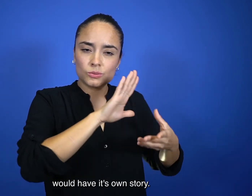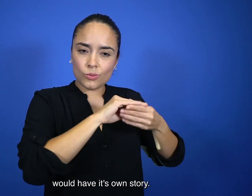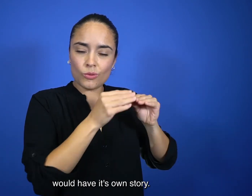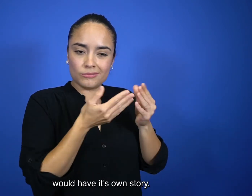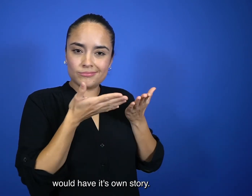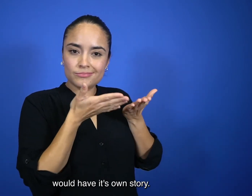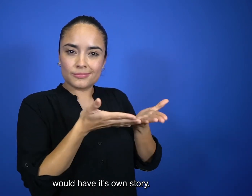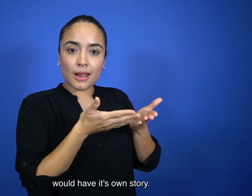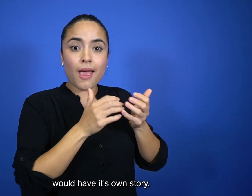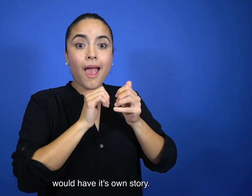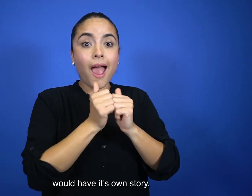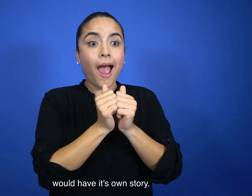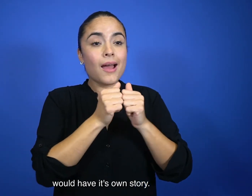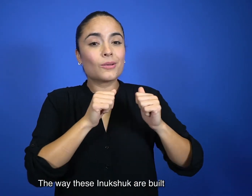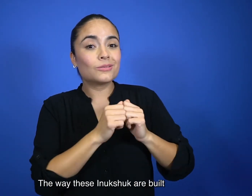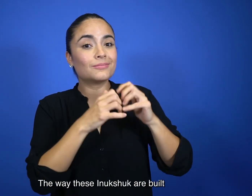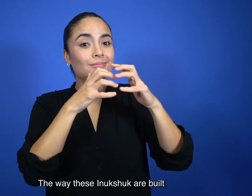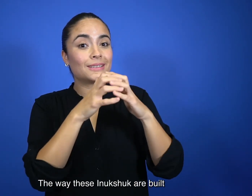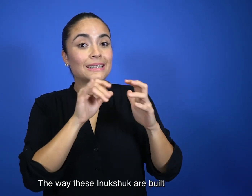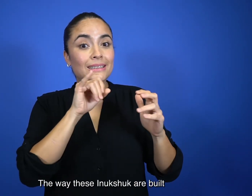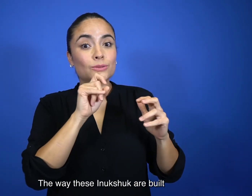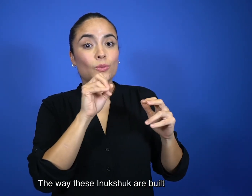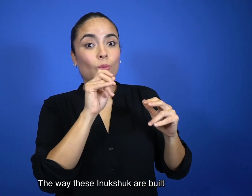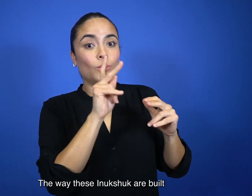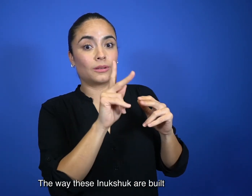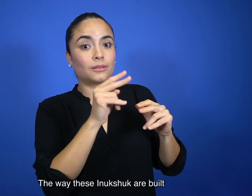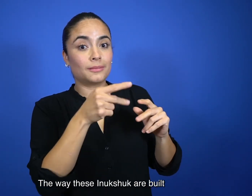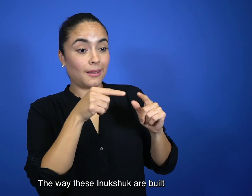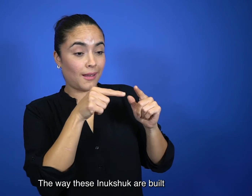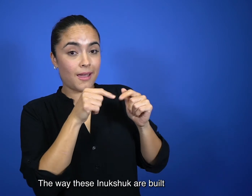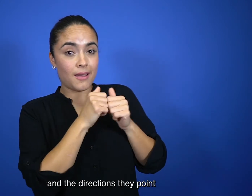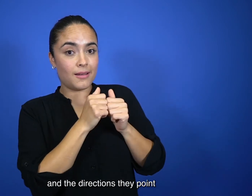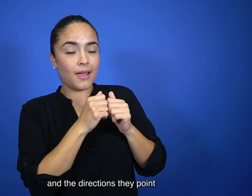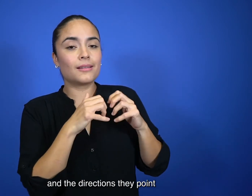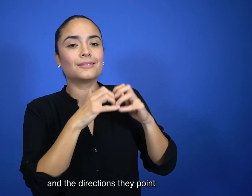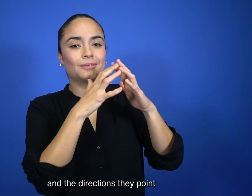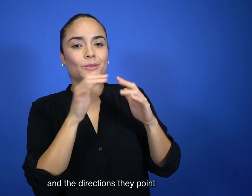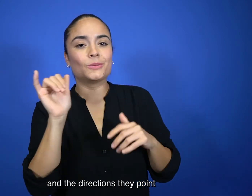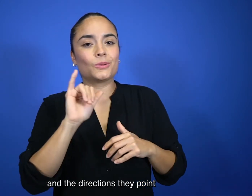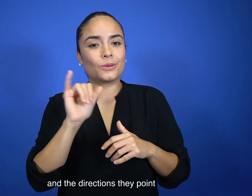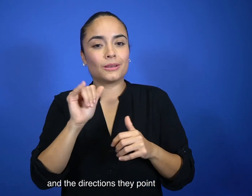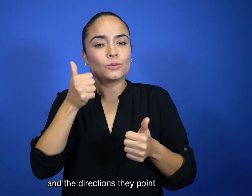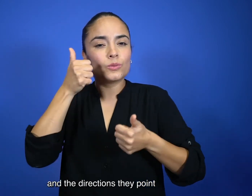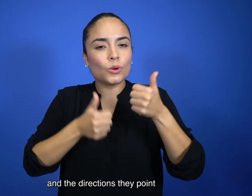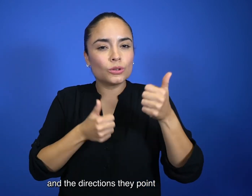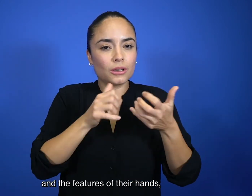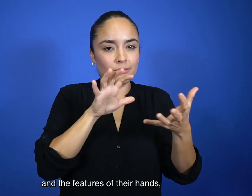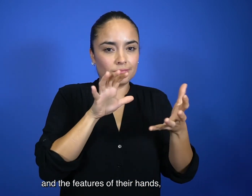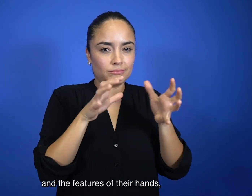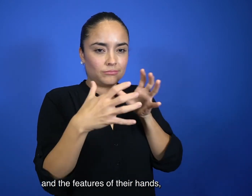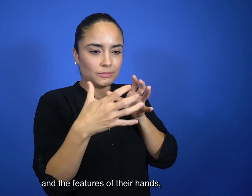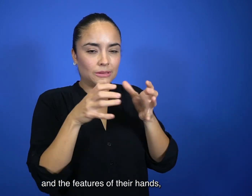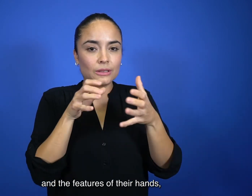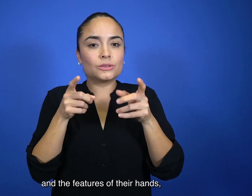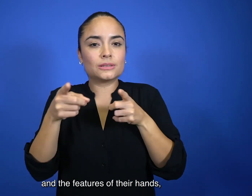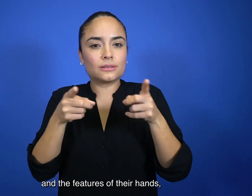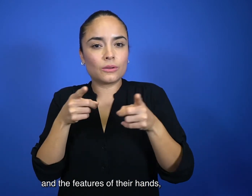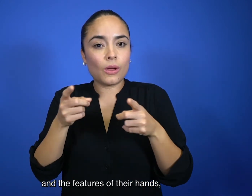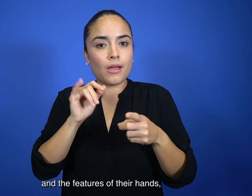will have its own story. The way these Inukshuk are built and the directions they point and the features